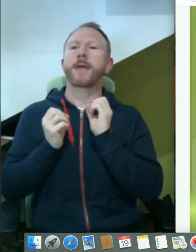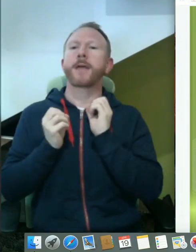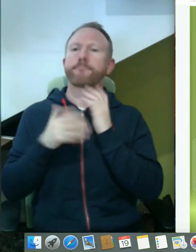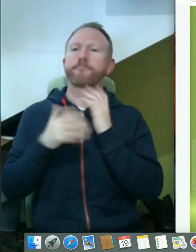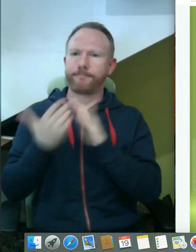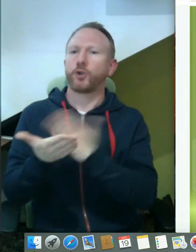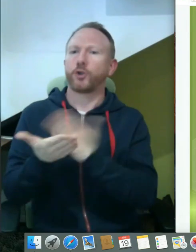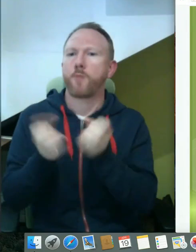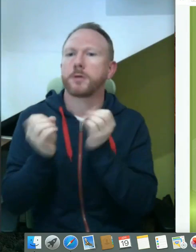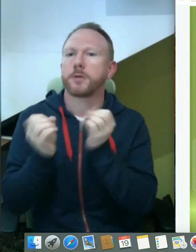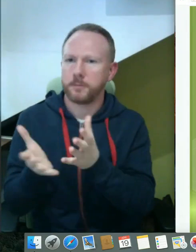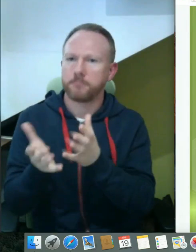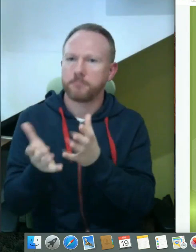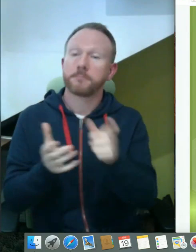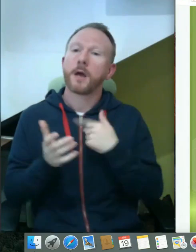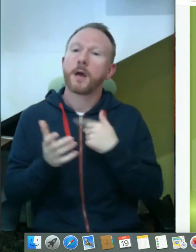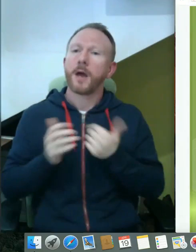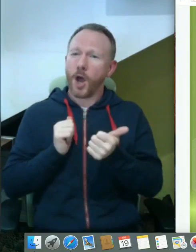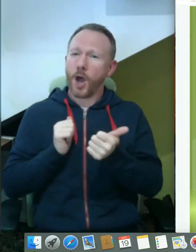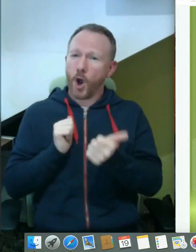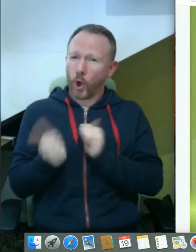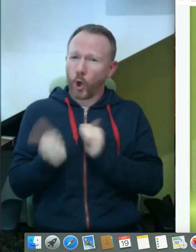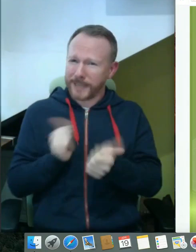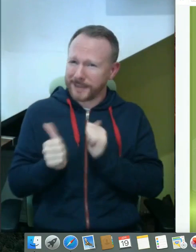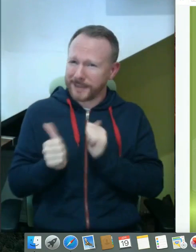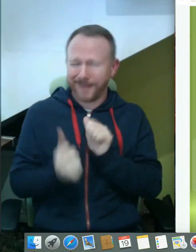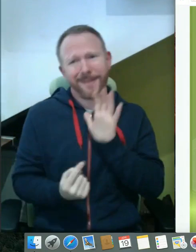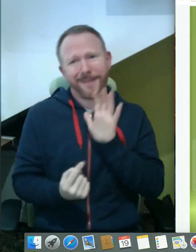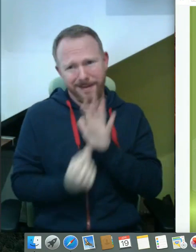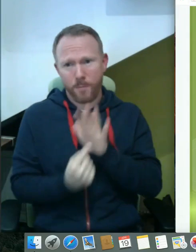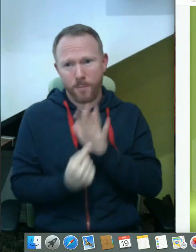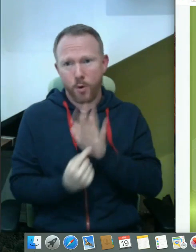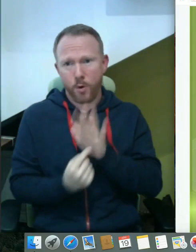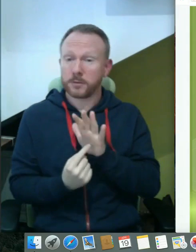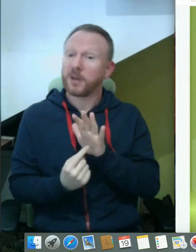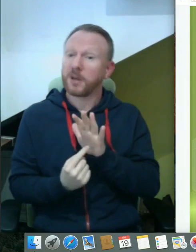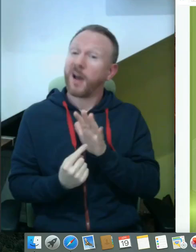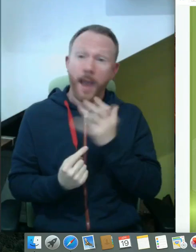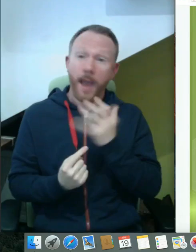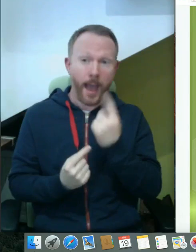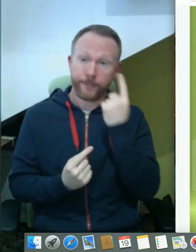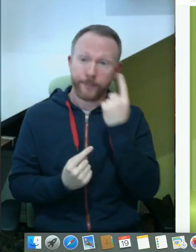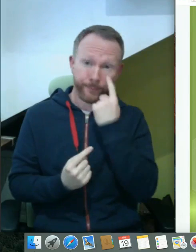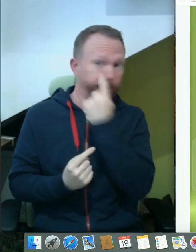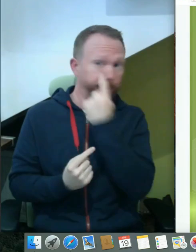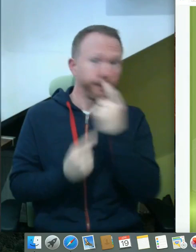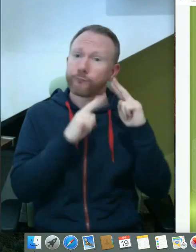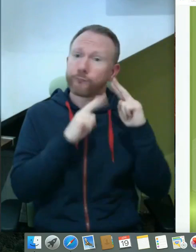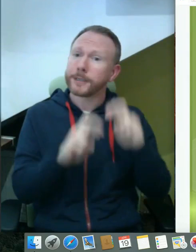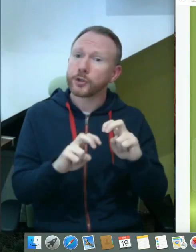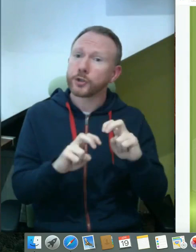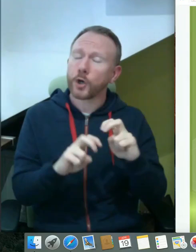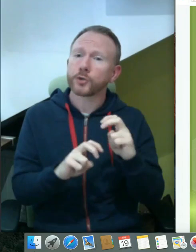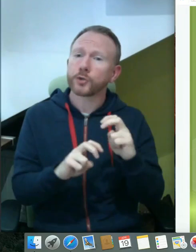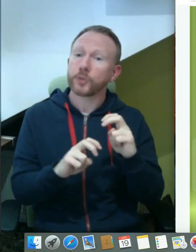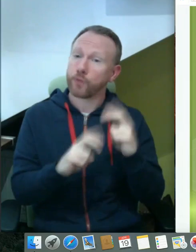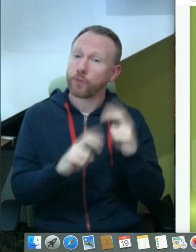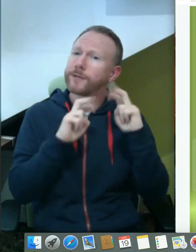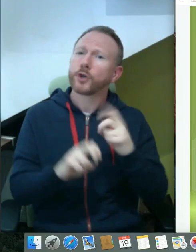interpreting, because, and actually this comes from research that was conducted by Deborah